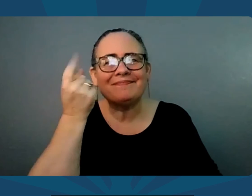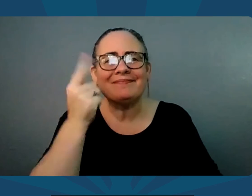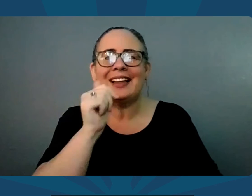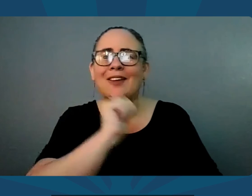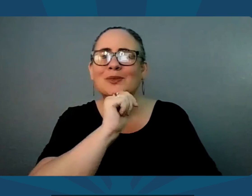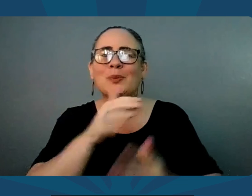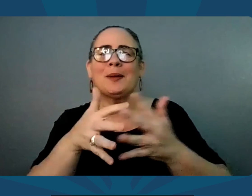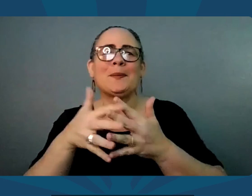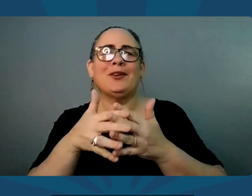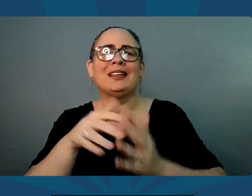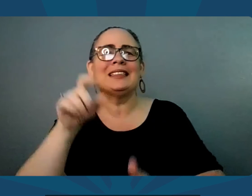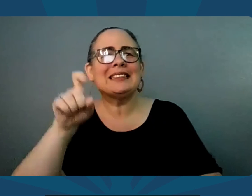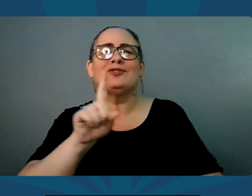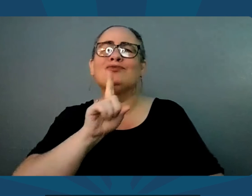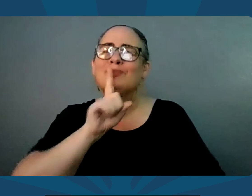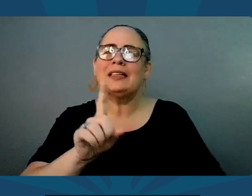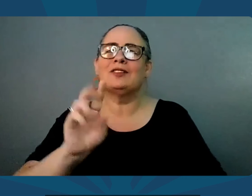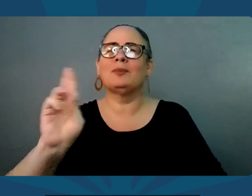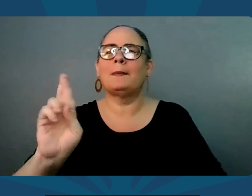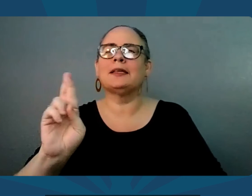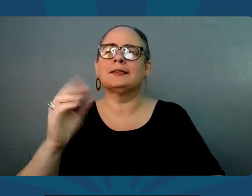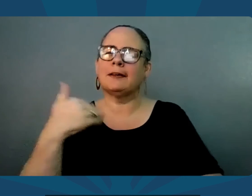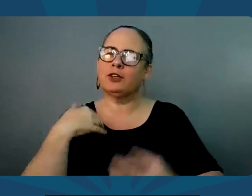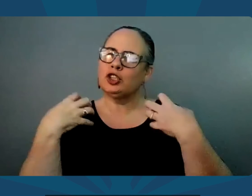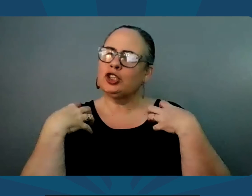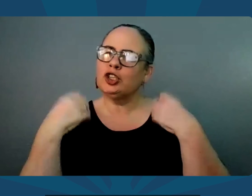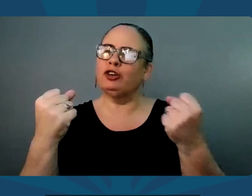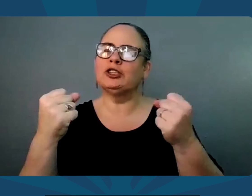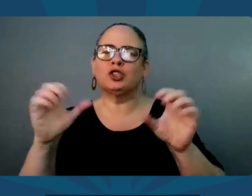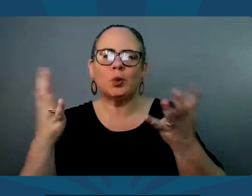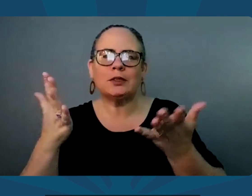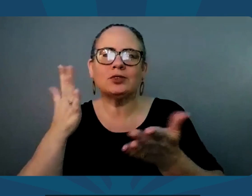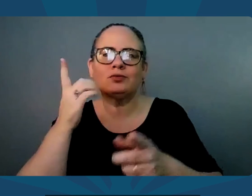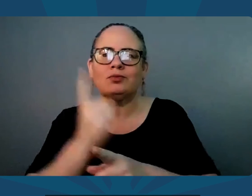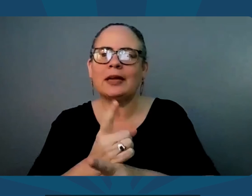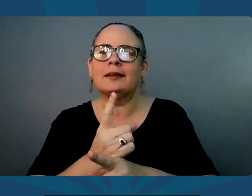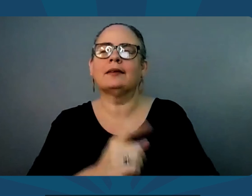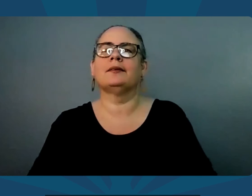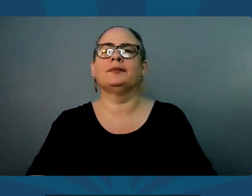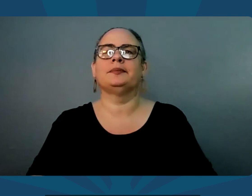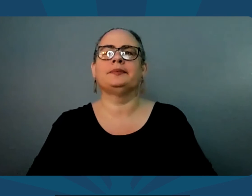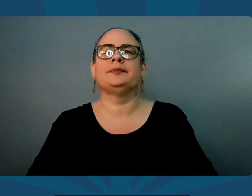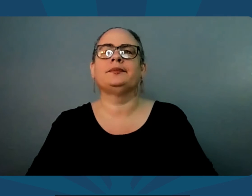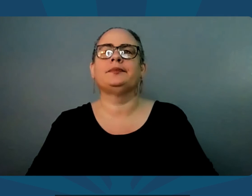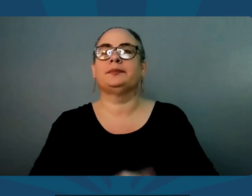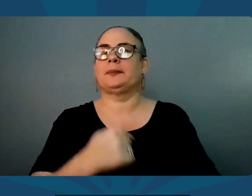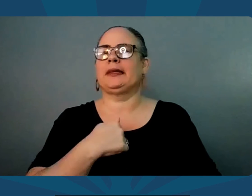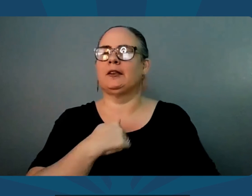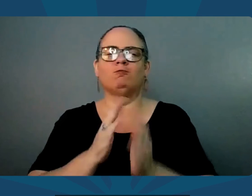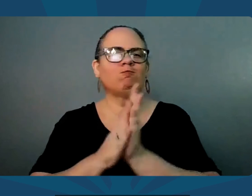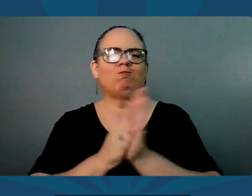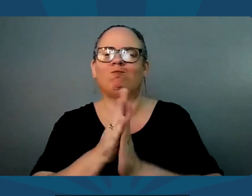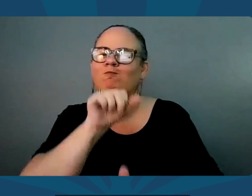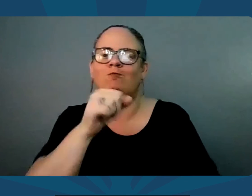gentler Republicans, but what Arizona and America needs are real Republicans who will have the